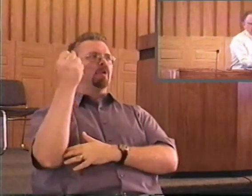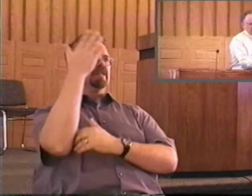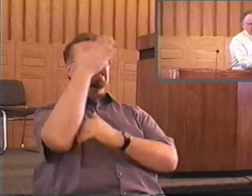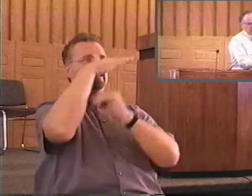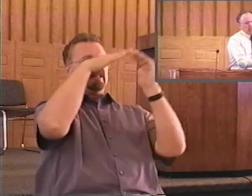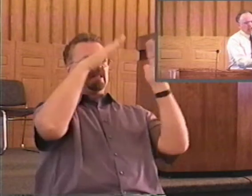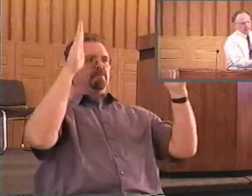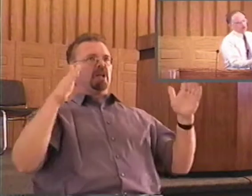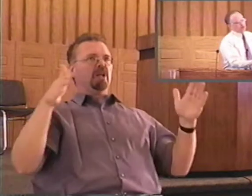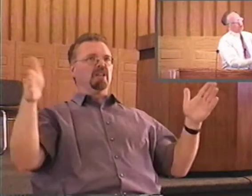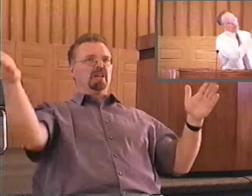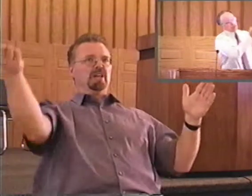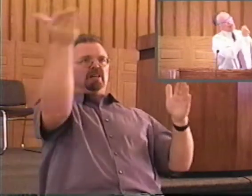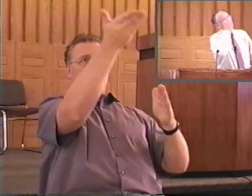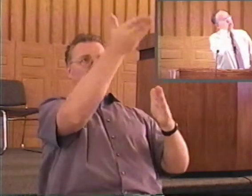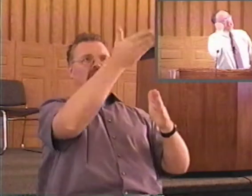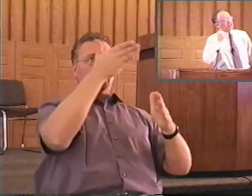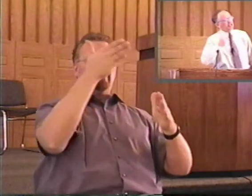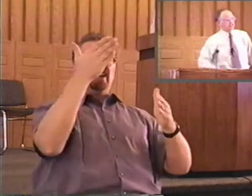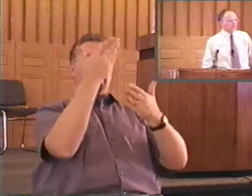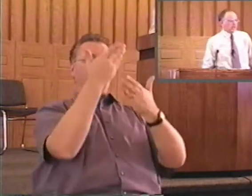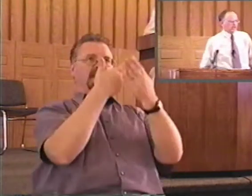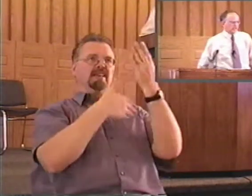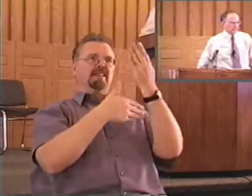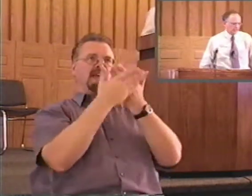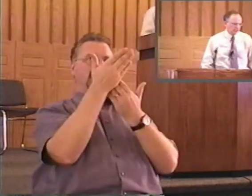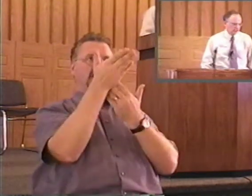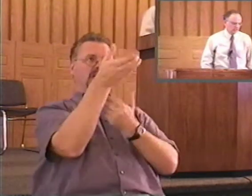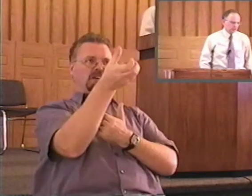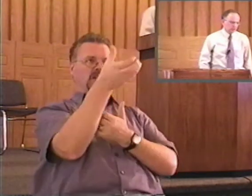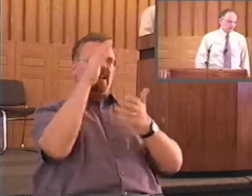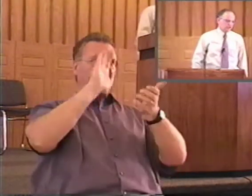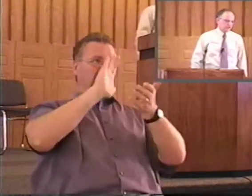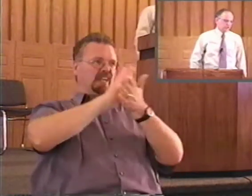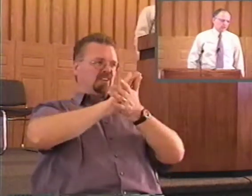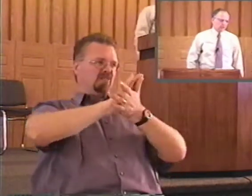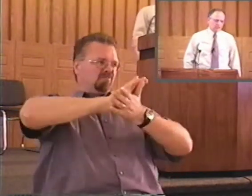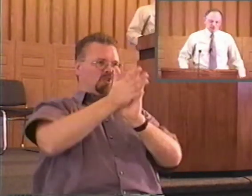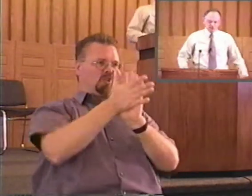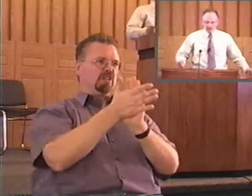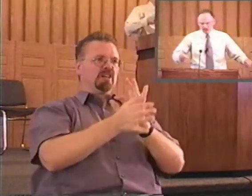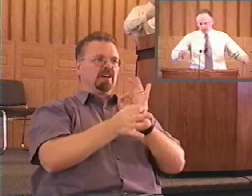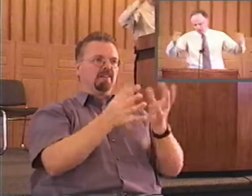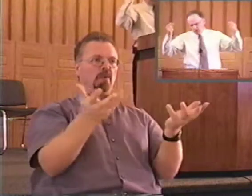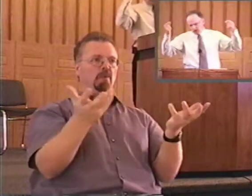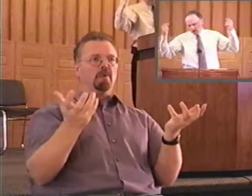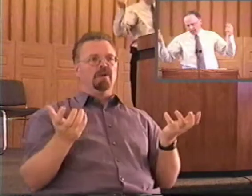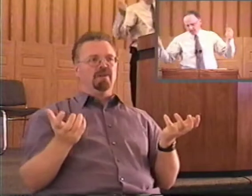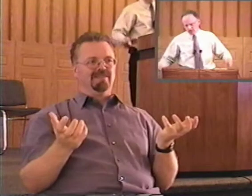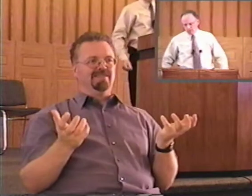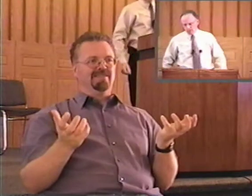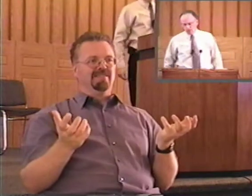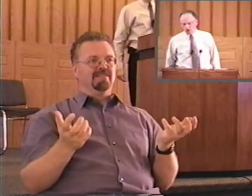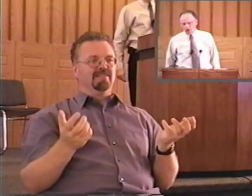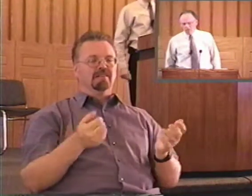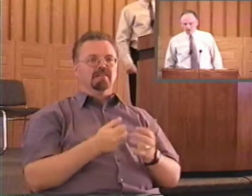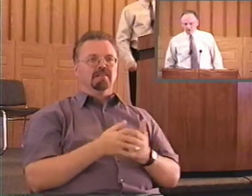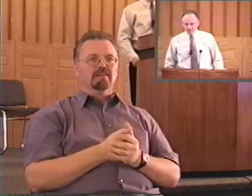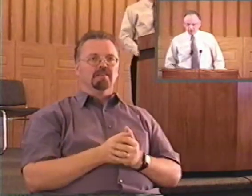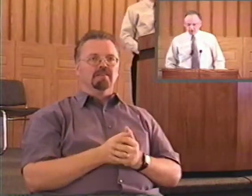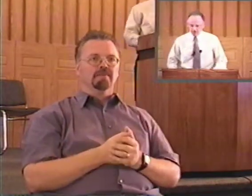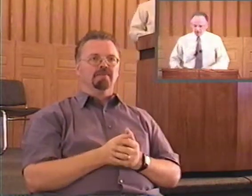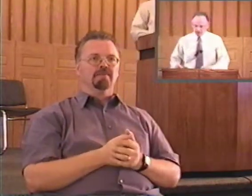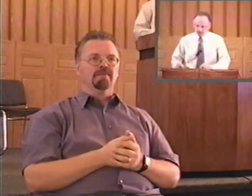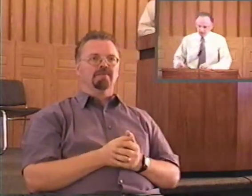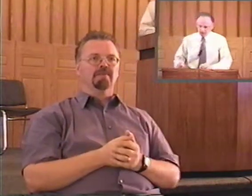palm of his hands and can crush it in a second. You get a sense that this God is a little